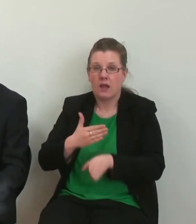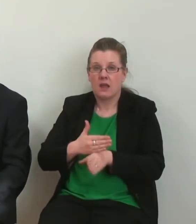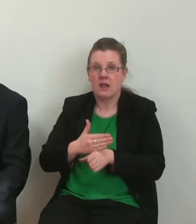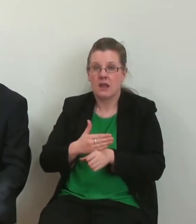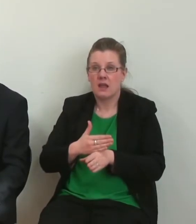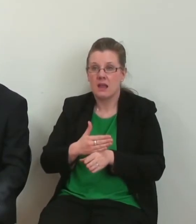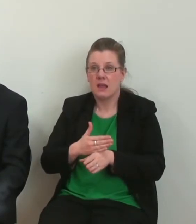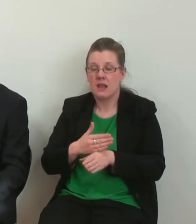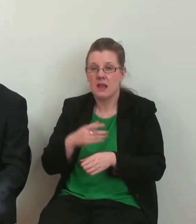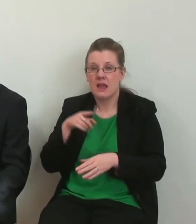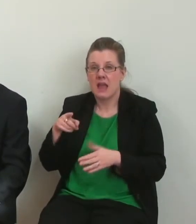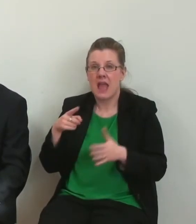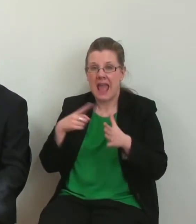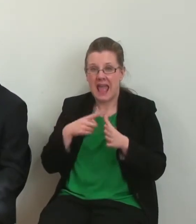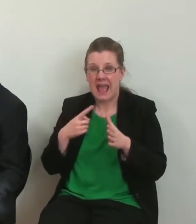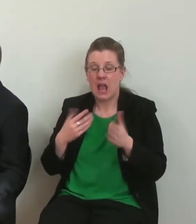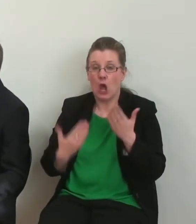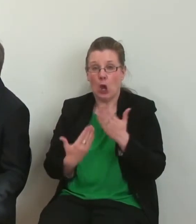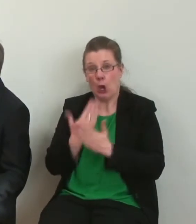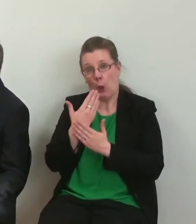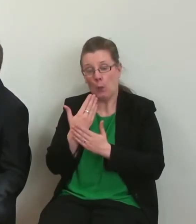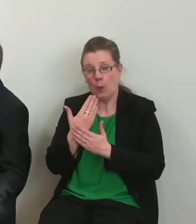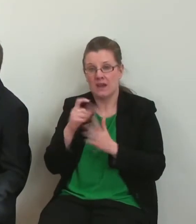New Direction, and